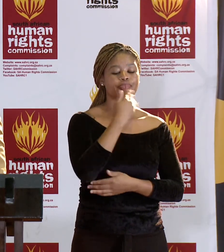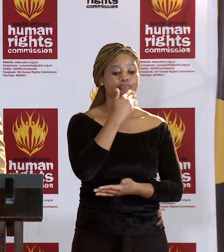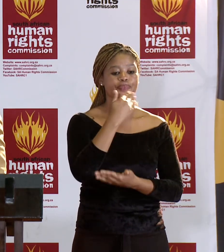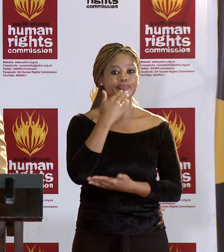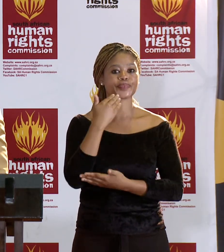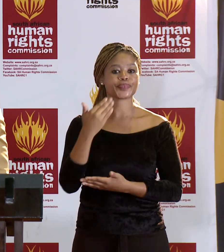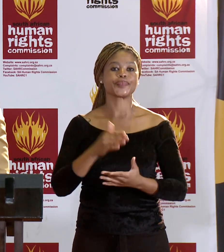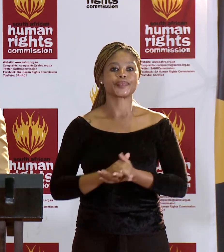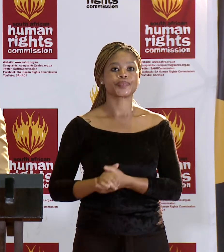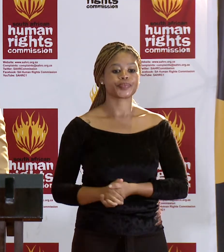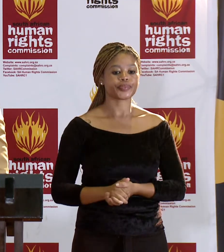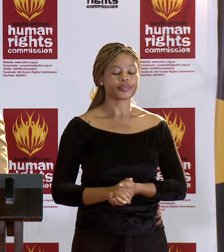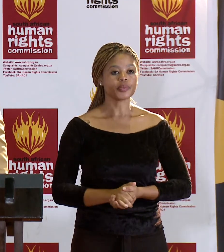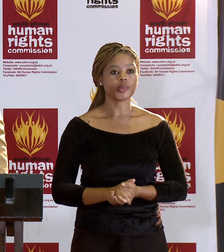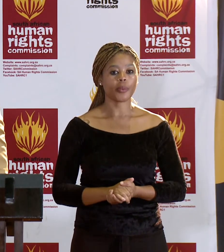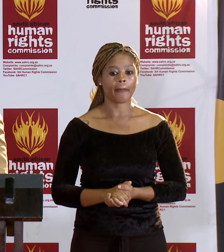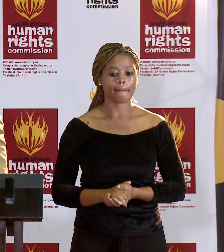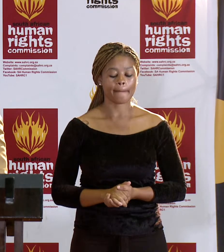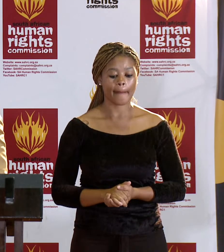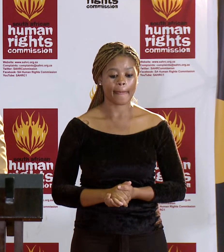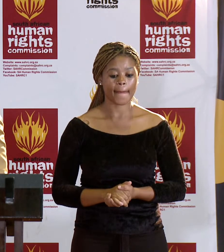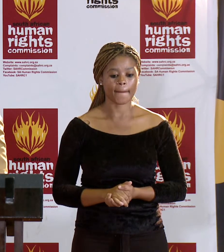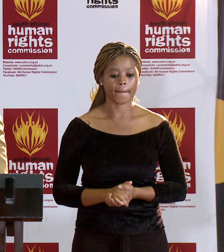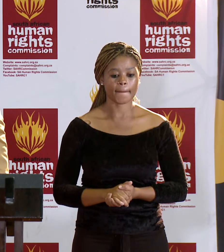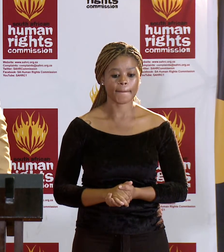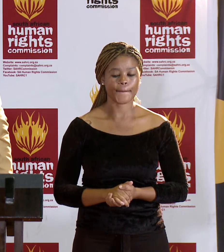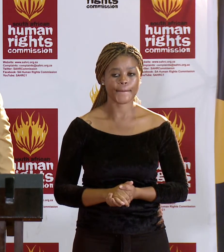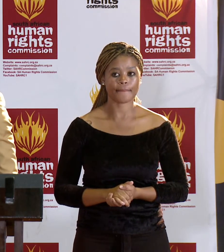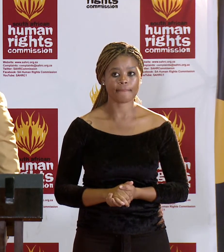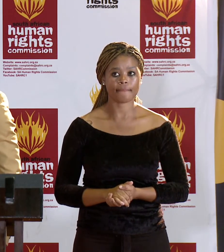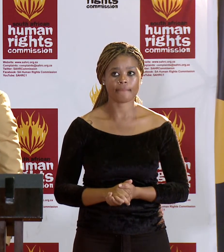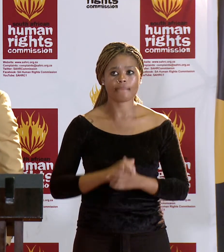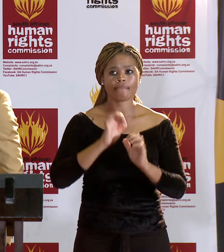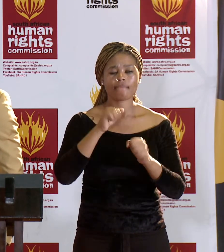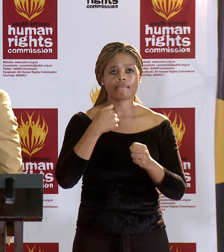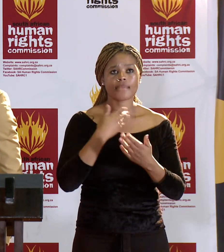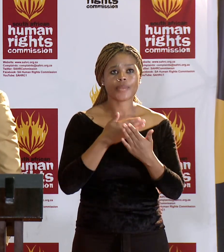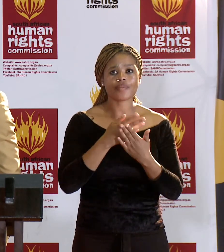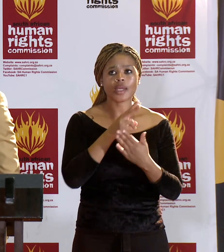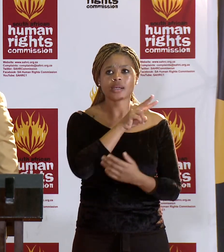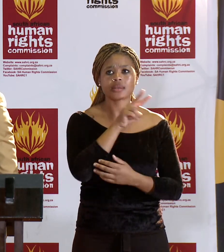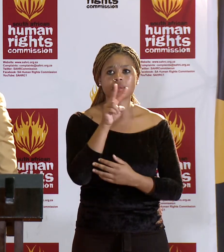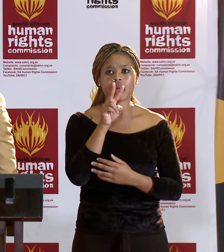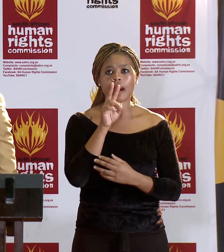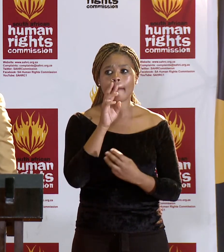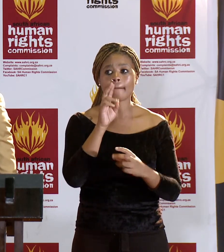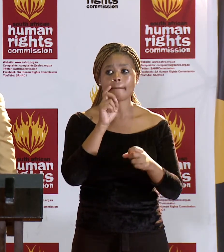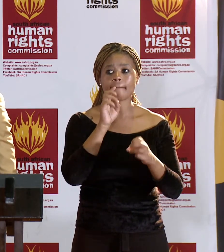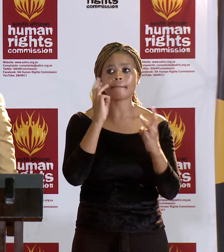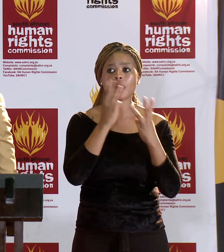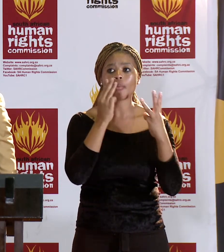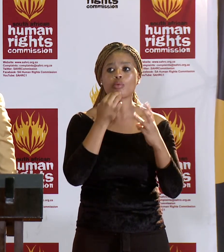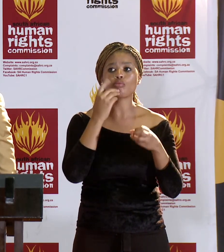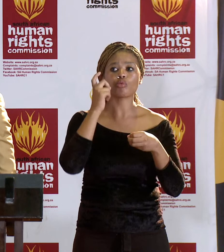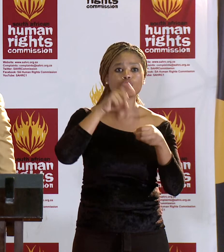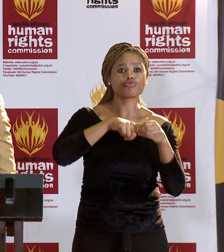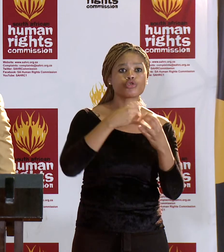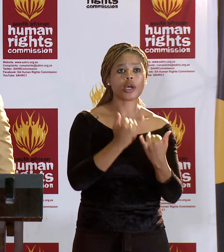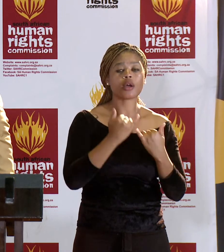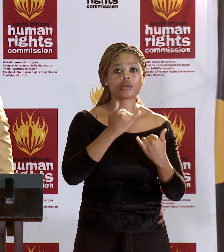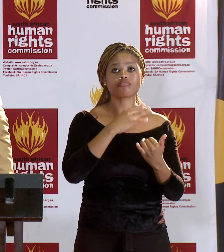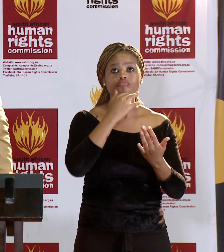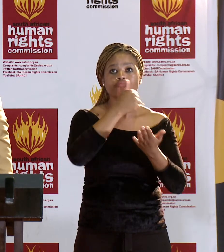thank you. Can we remind, I see there are a couple of people that have joined us now that are sitting on